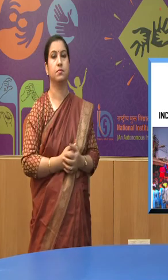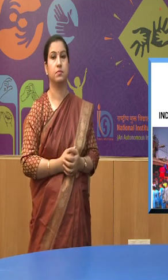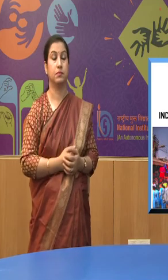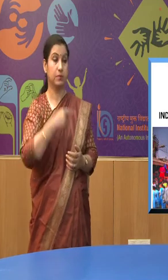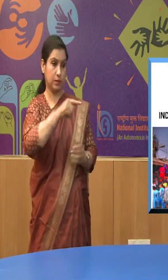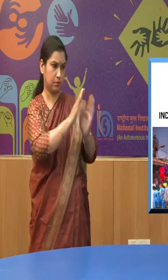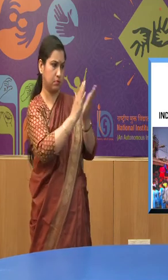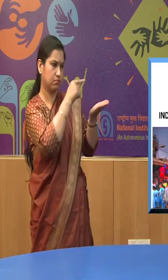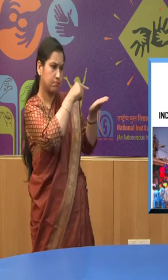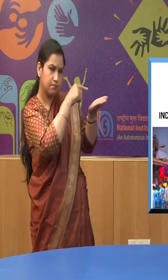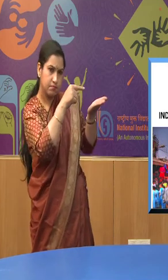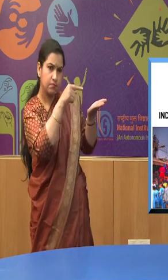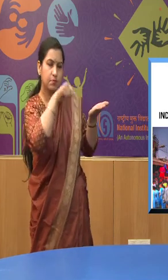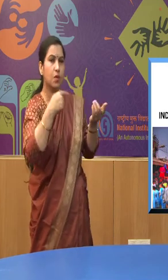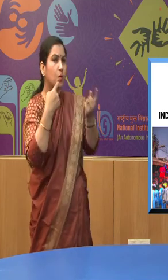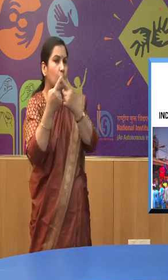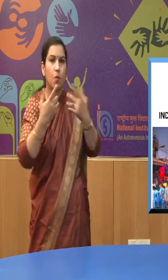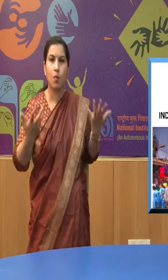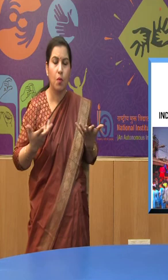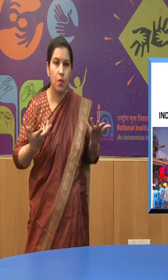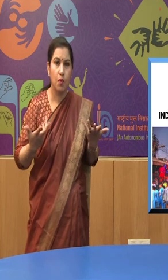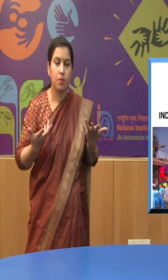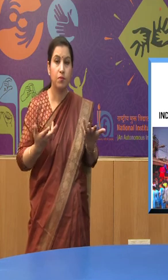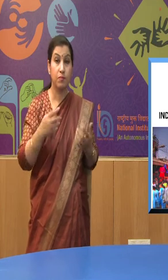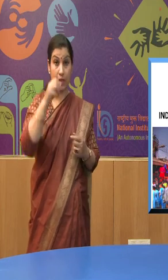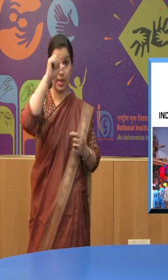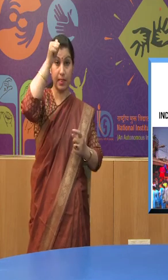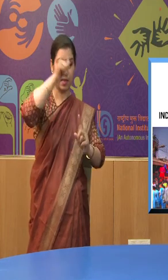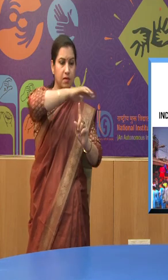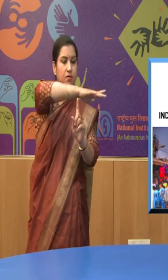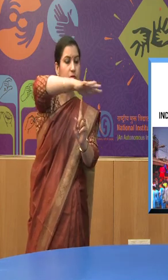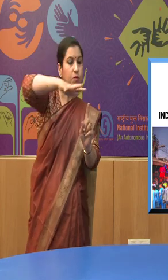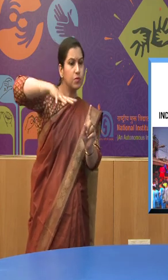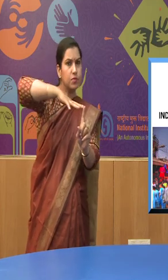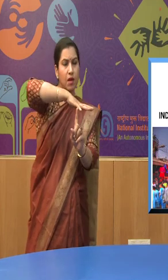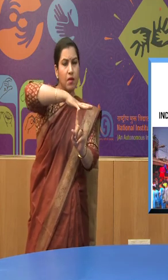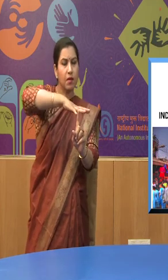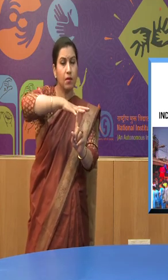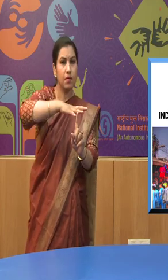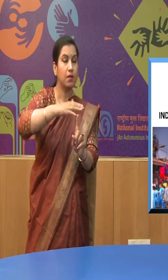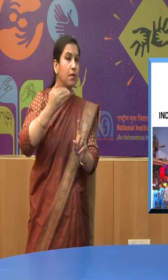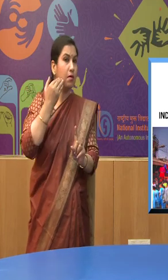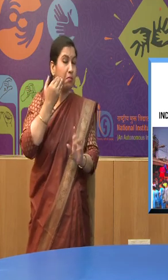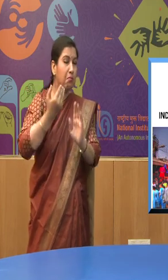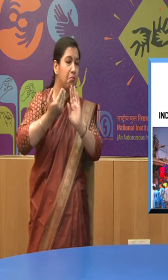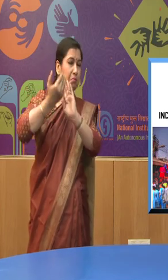In this part, we will discuss about the Indian society in the early 19th century.